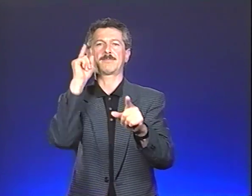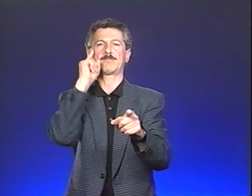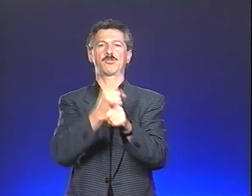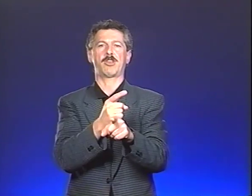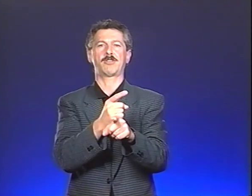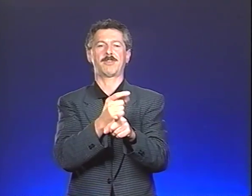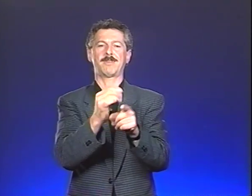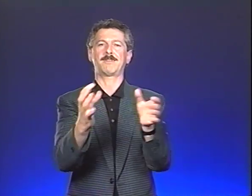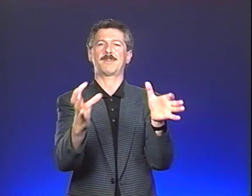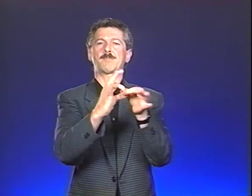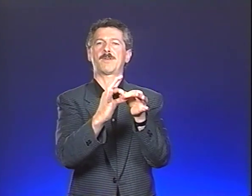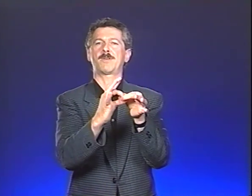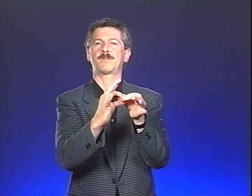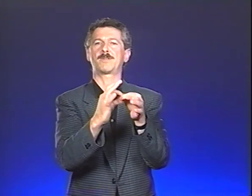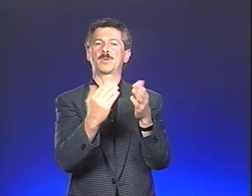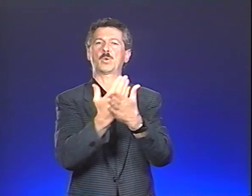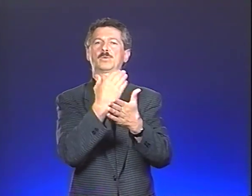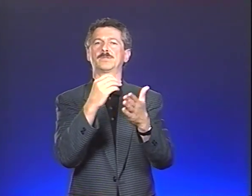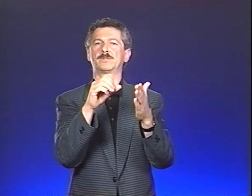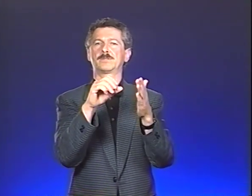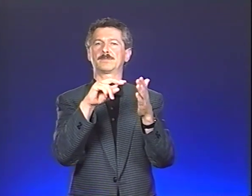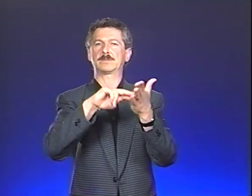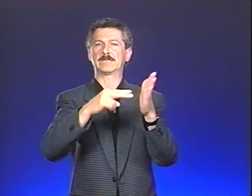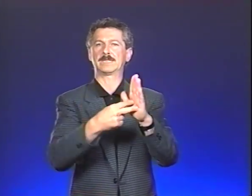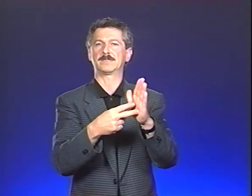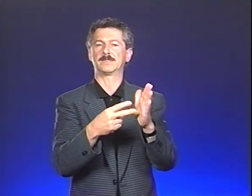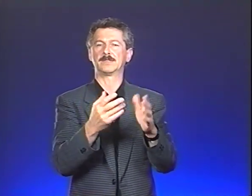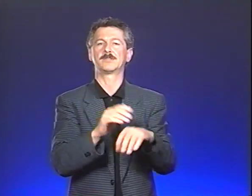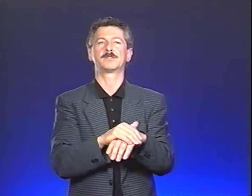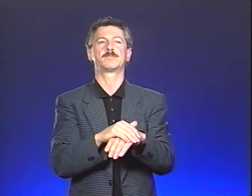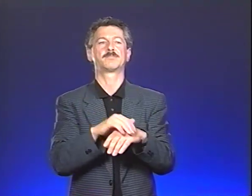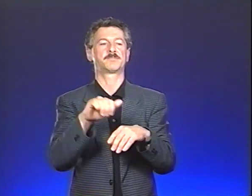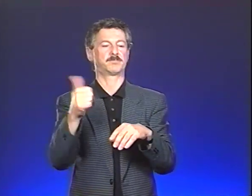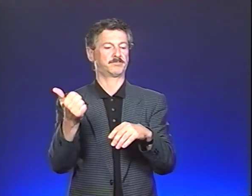same. Over the years, the two signs have combined to create the new symbol of brother.